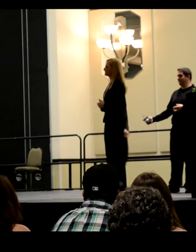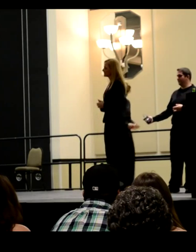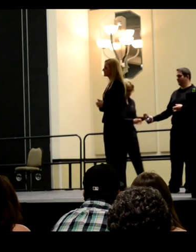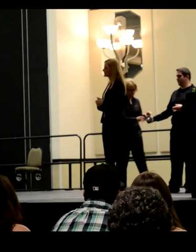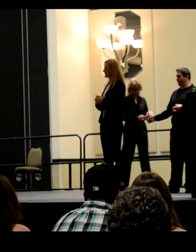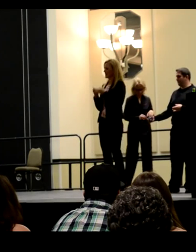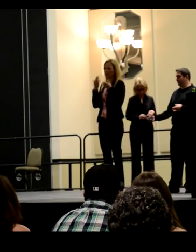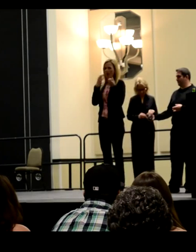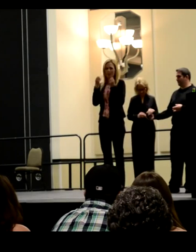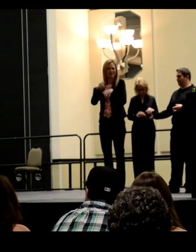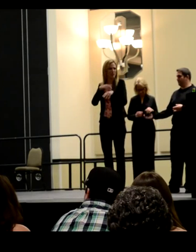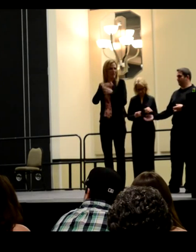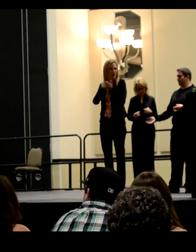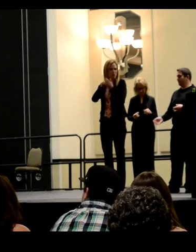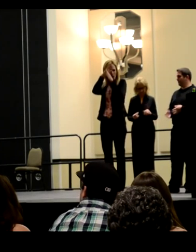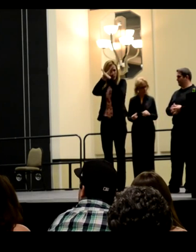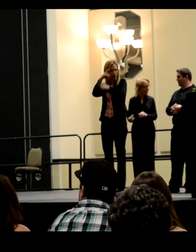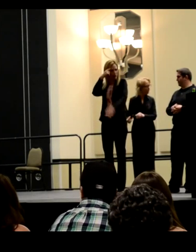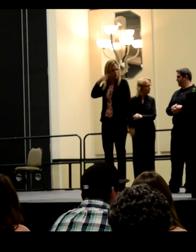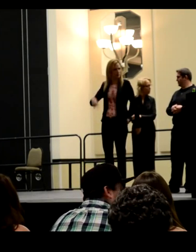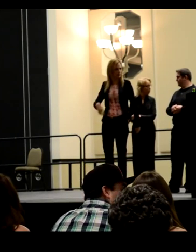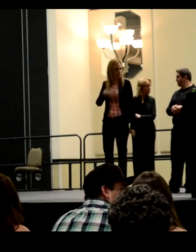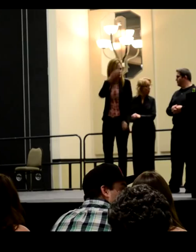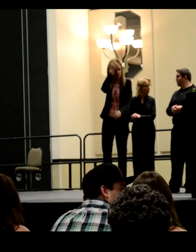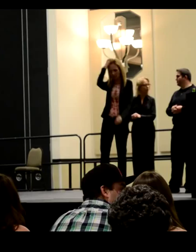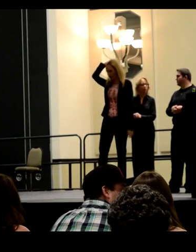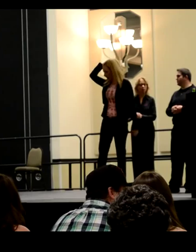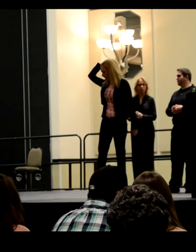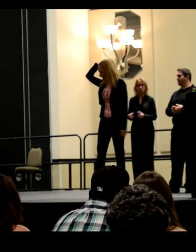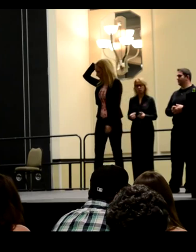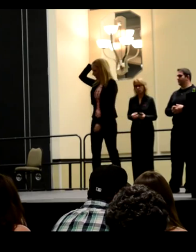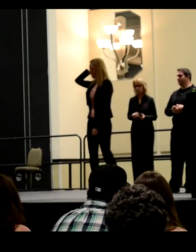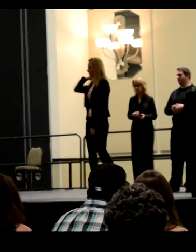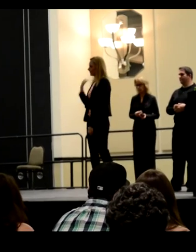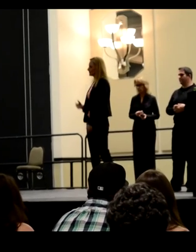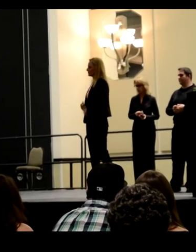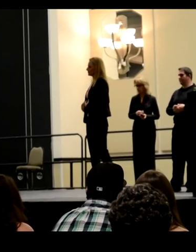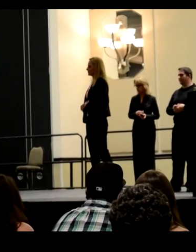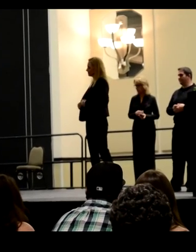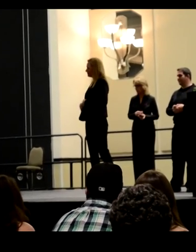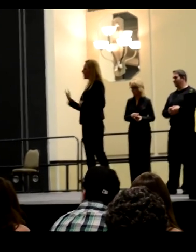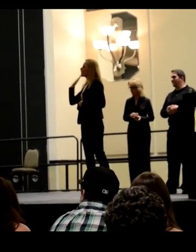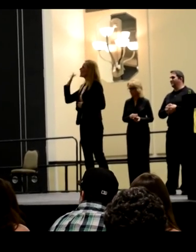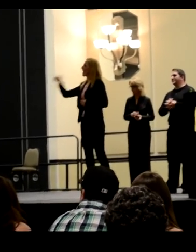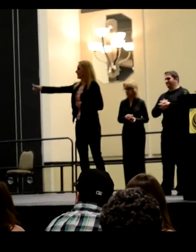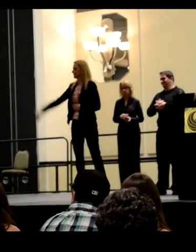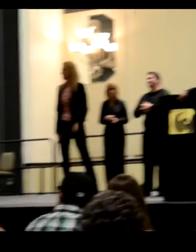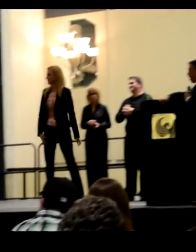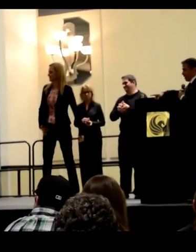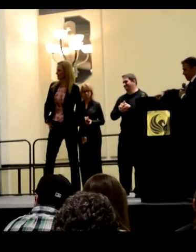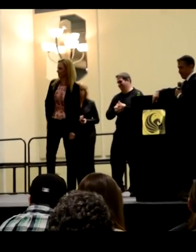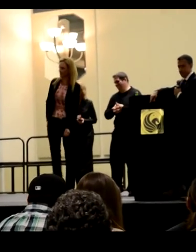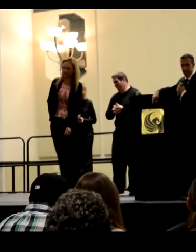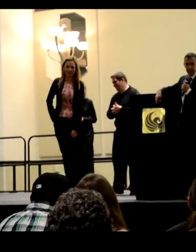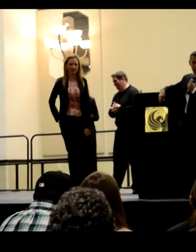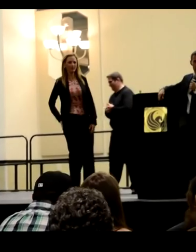book is interesting. I don't know how many times I have writer's block. I mean, it happens all the time. It happens now. Good